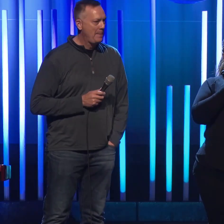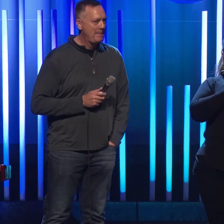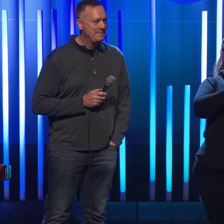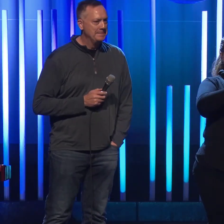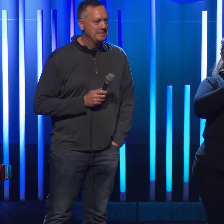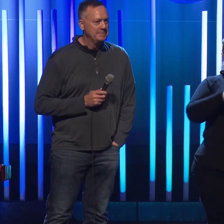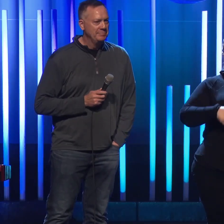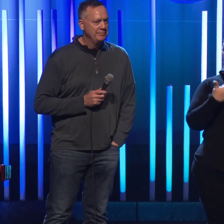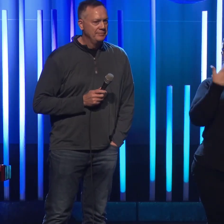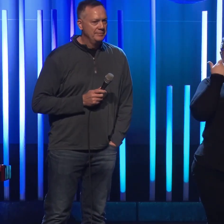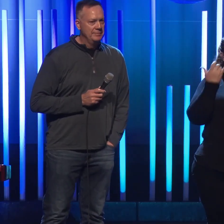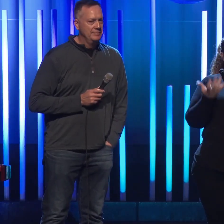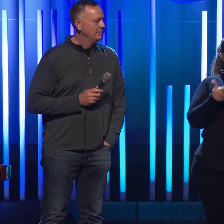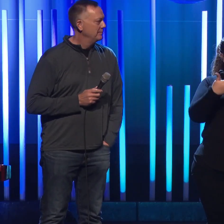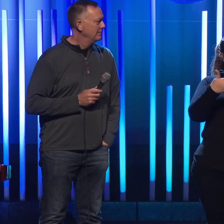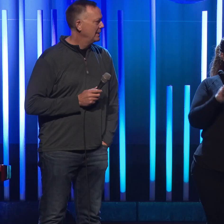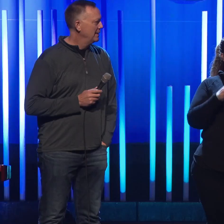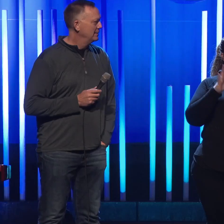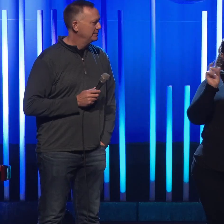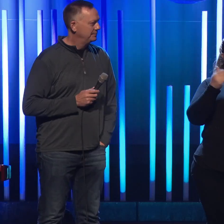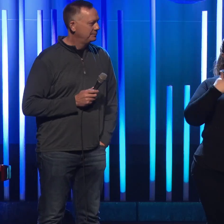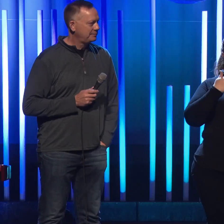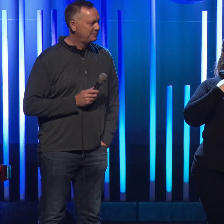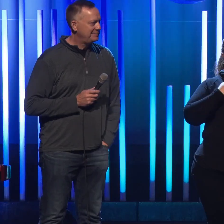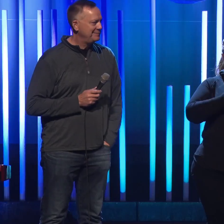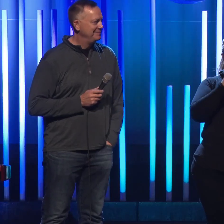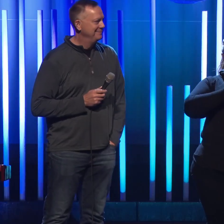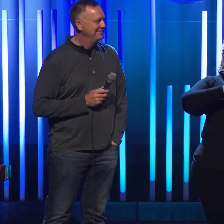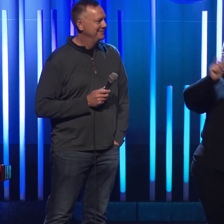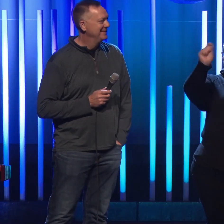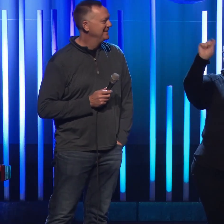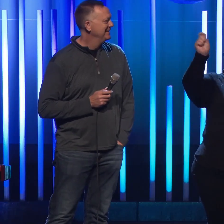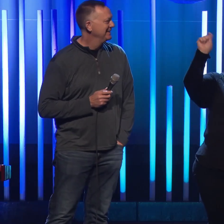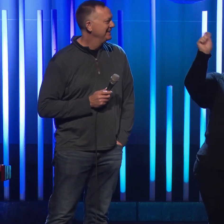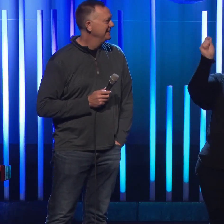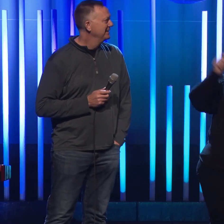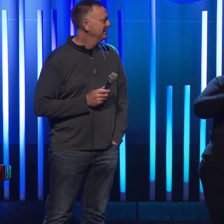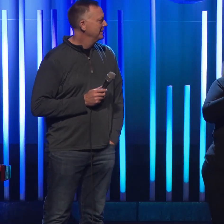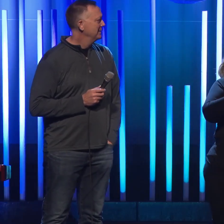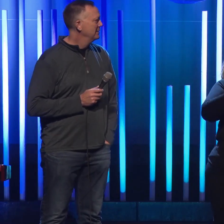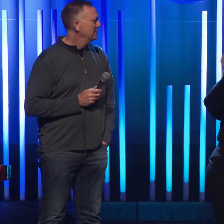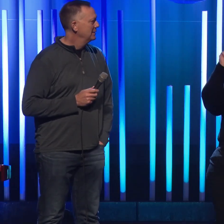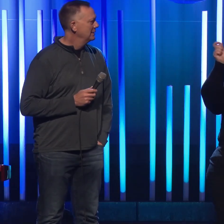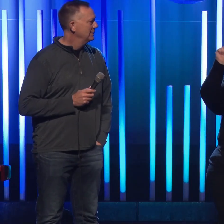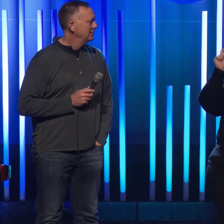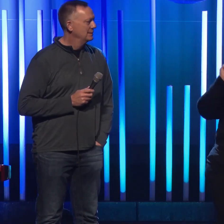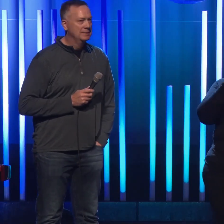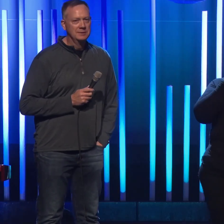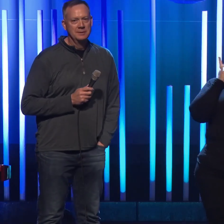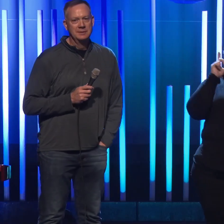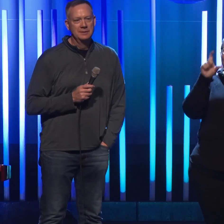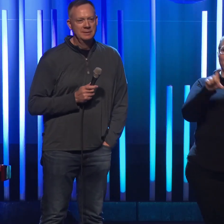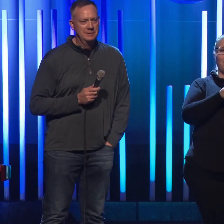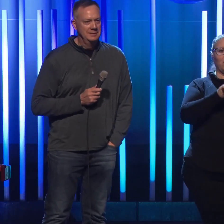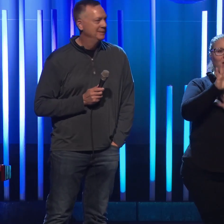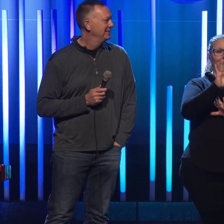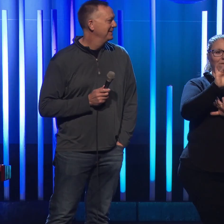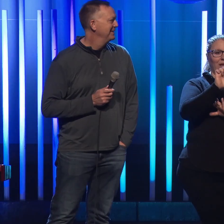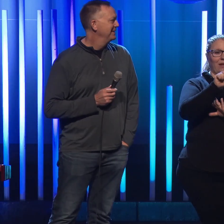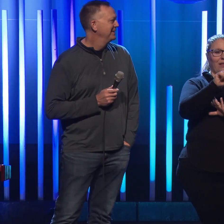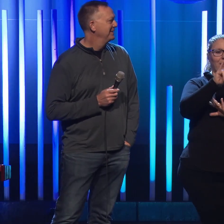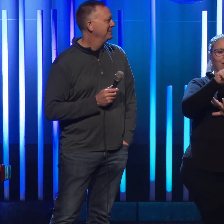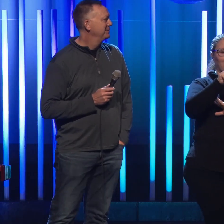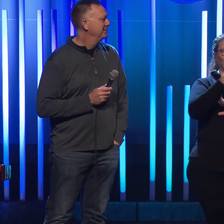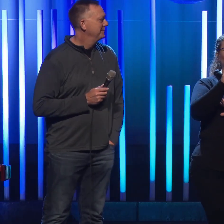room, you have a program, so pick up that program and wave it at me. All right. On the front of that program, you will see a picture of Felix. And